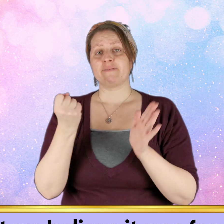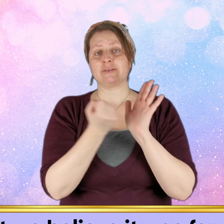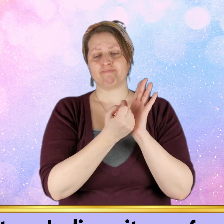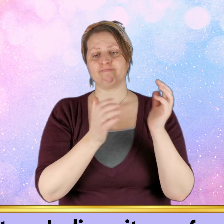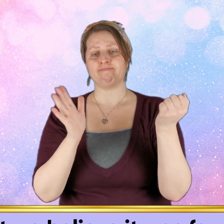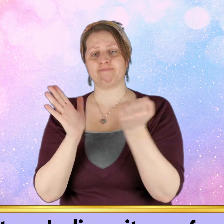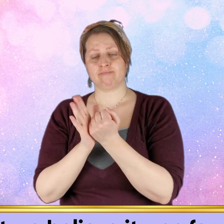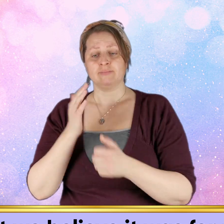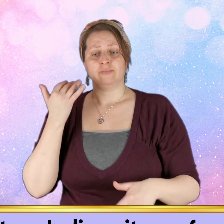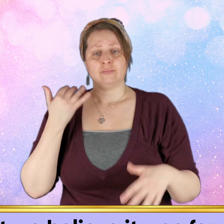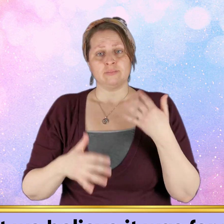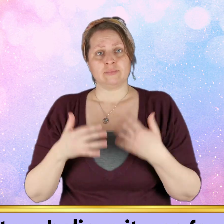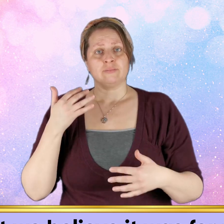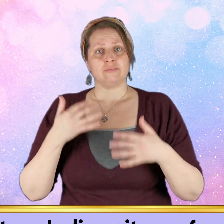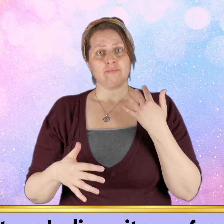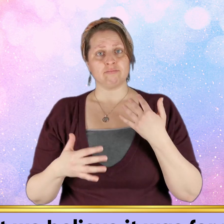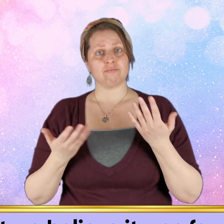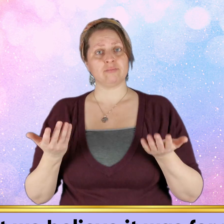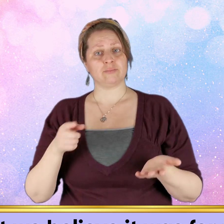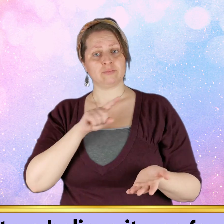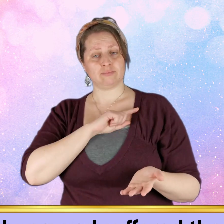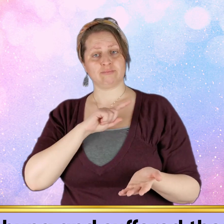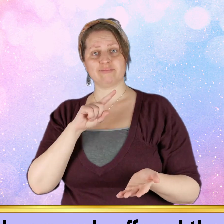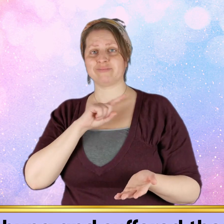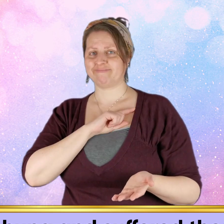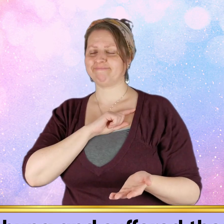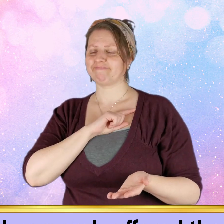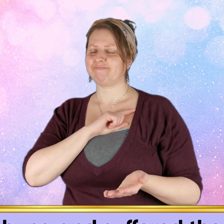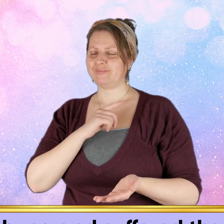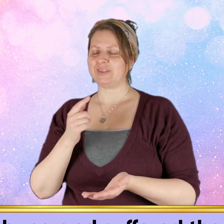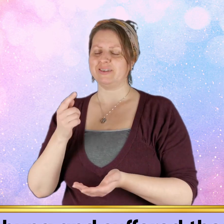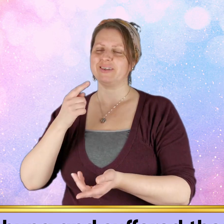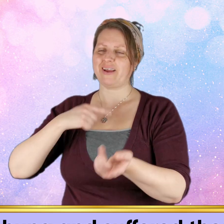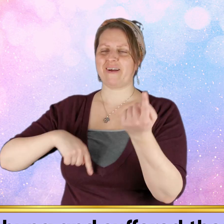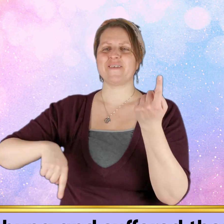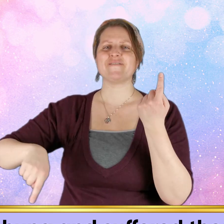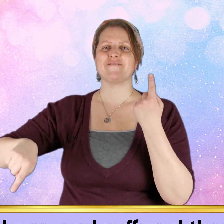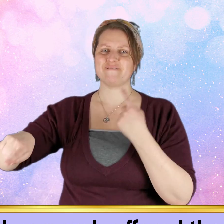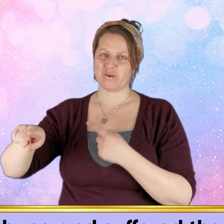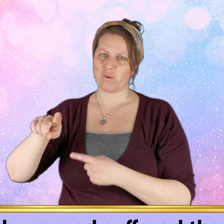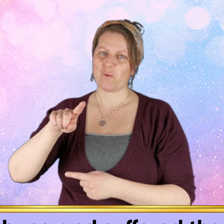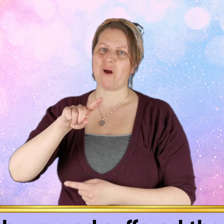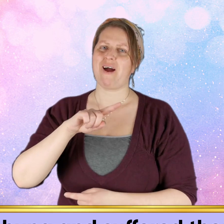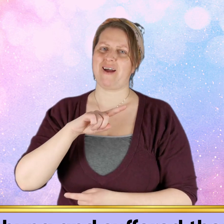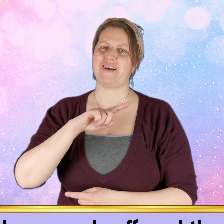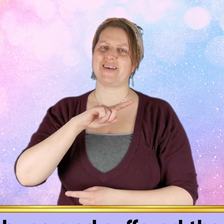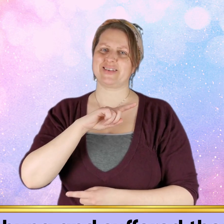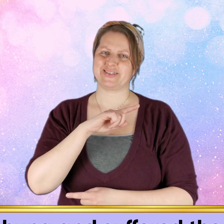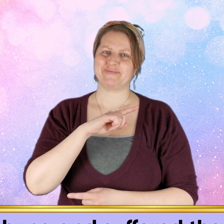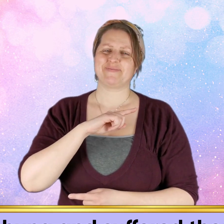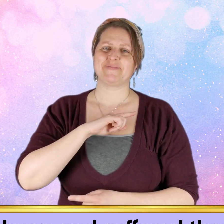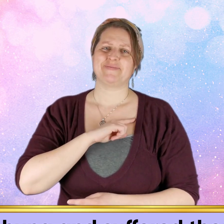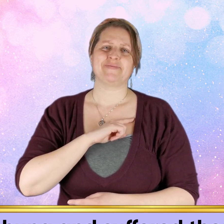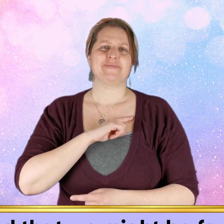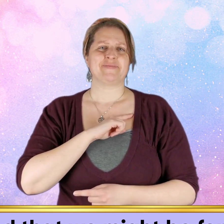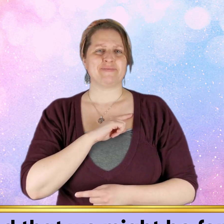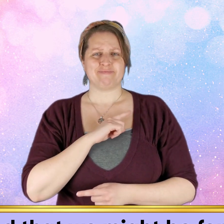believe it was for us he hung and suffered there.